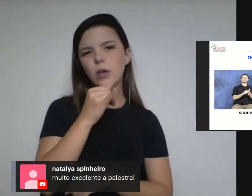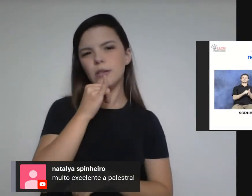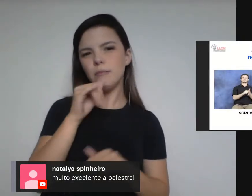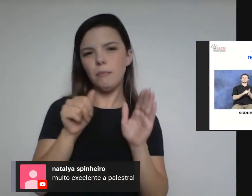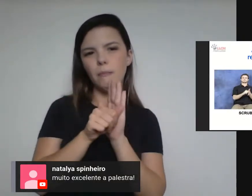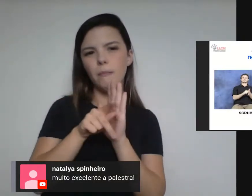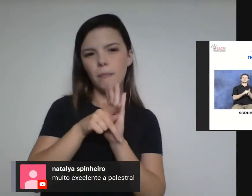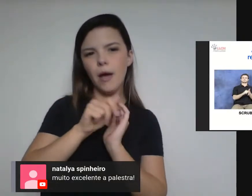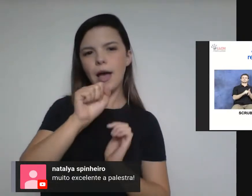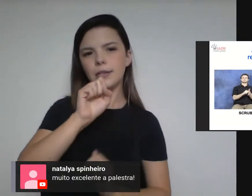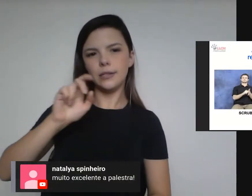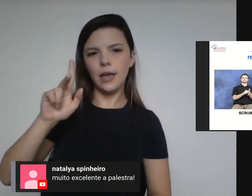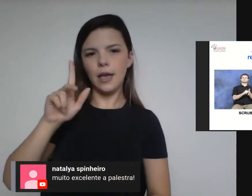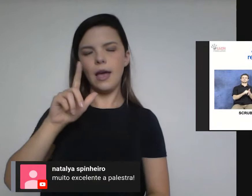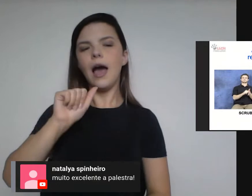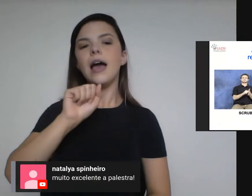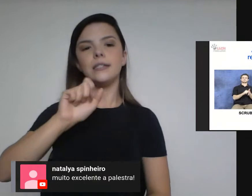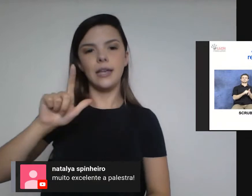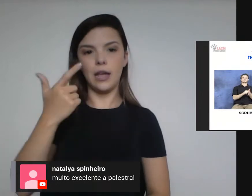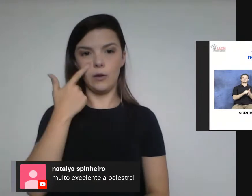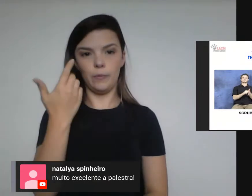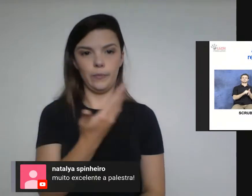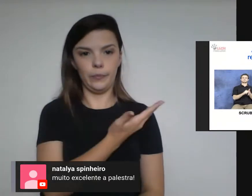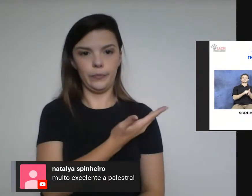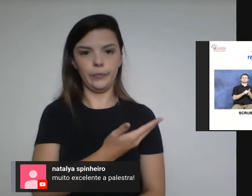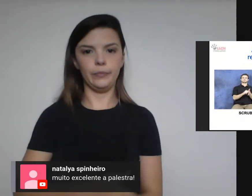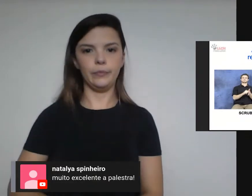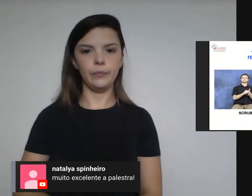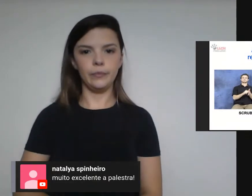types, scrub and drink.